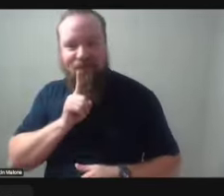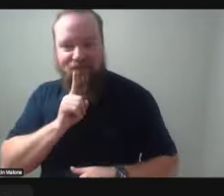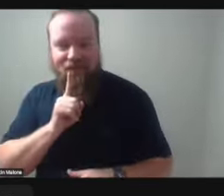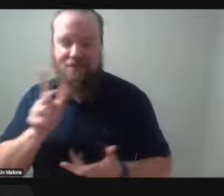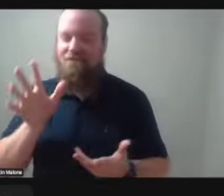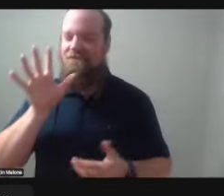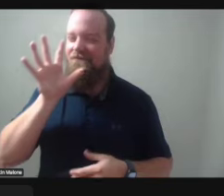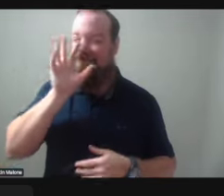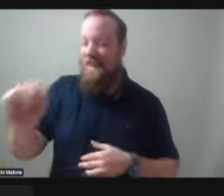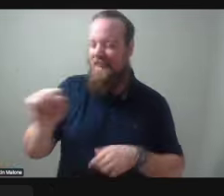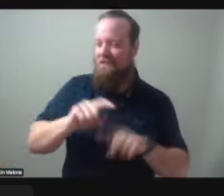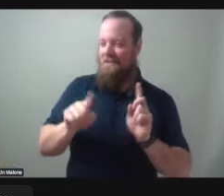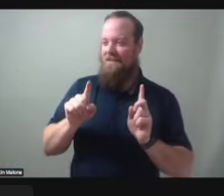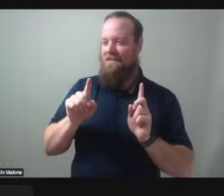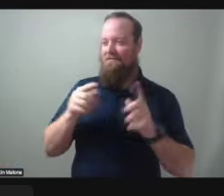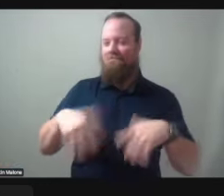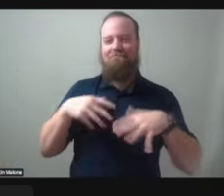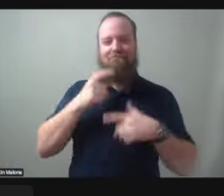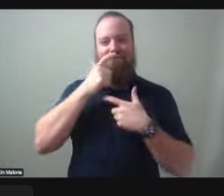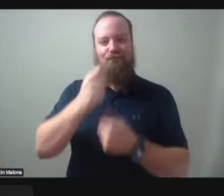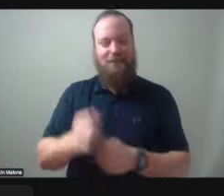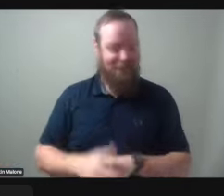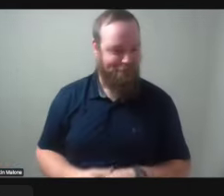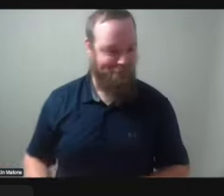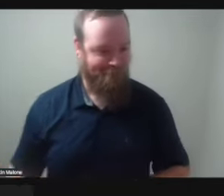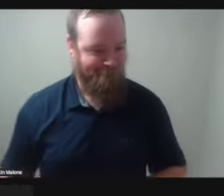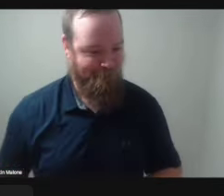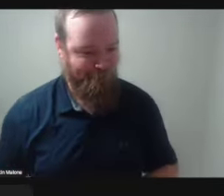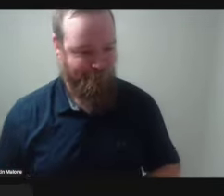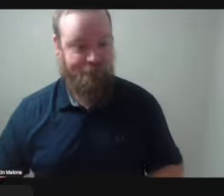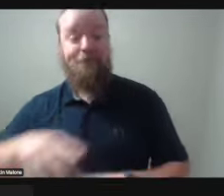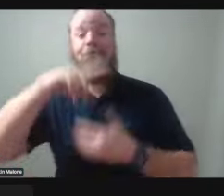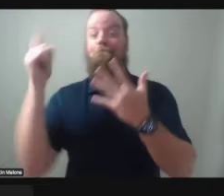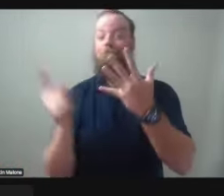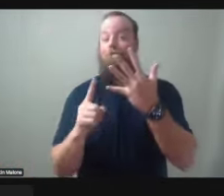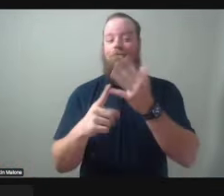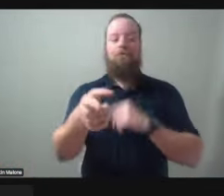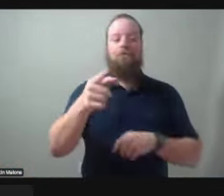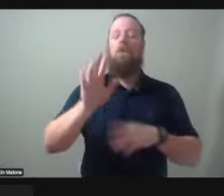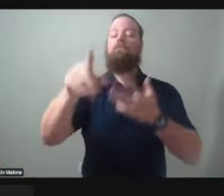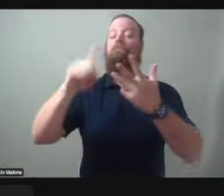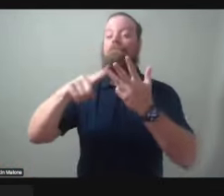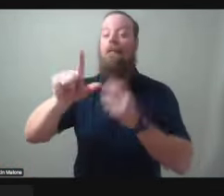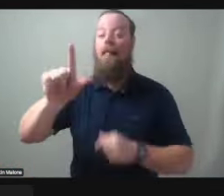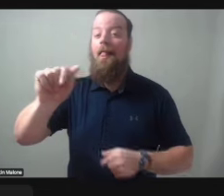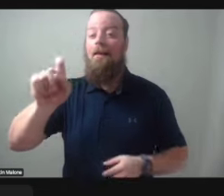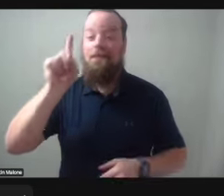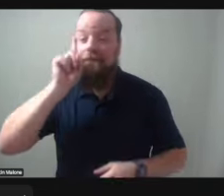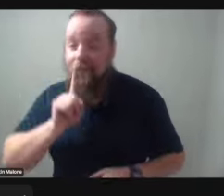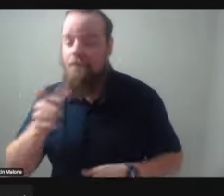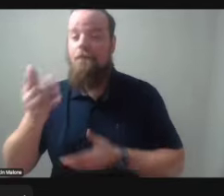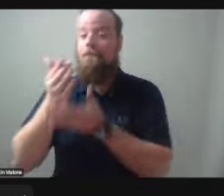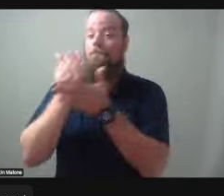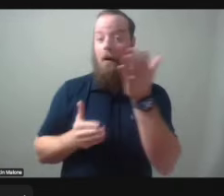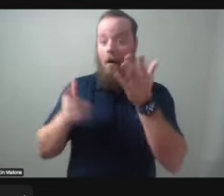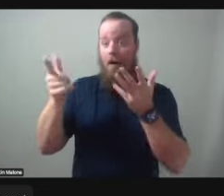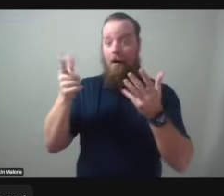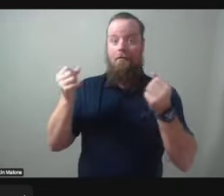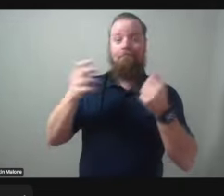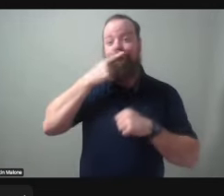this is two different people that I have met that experiencing a lightning strike and as a result lost their hearing. So